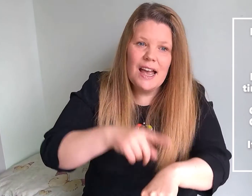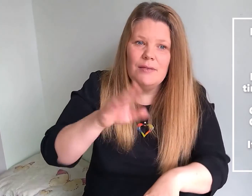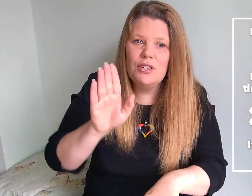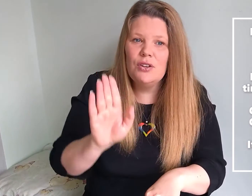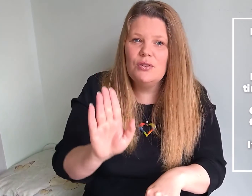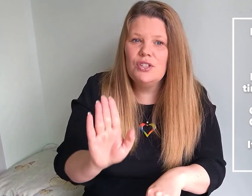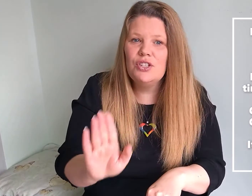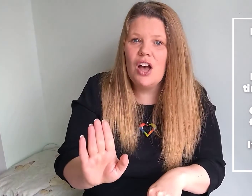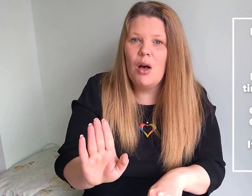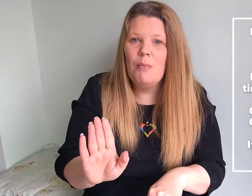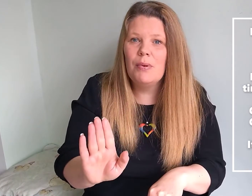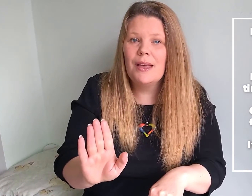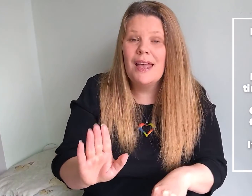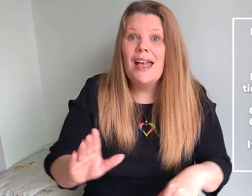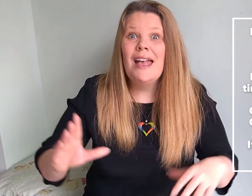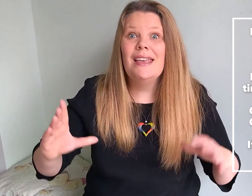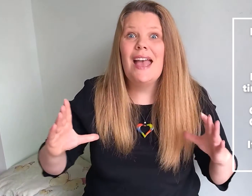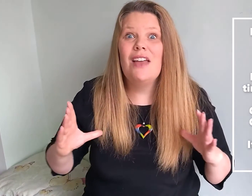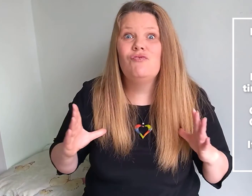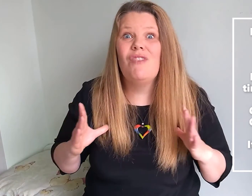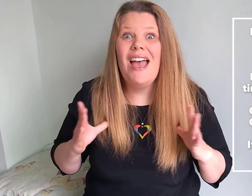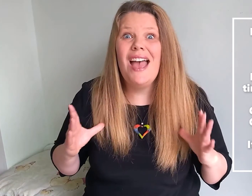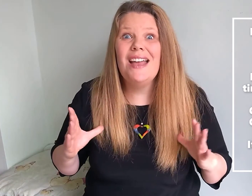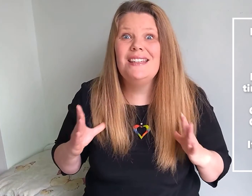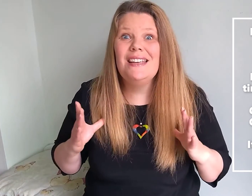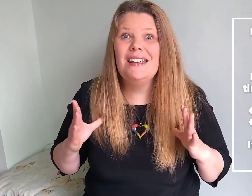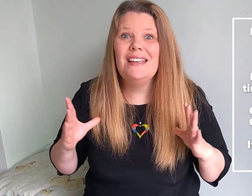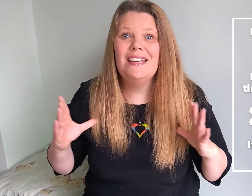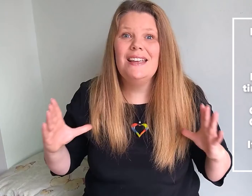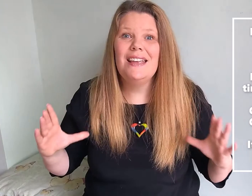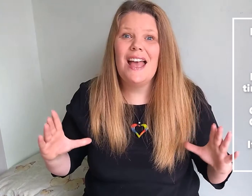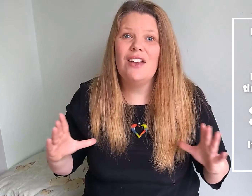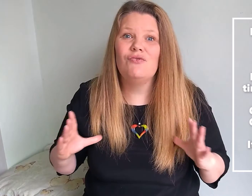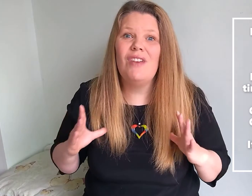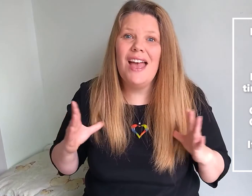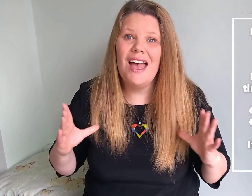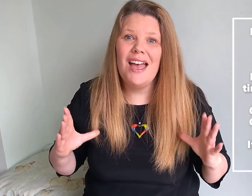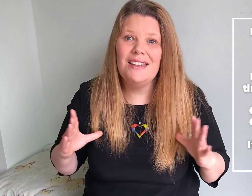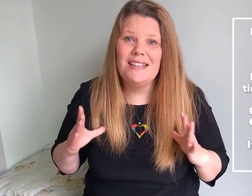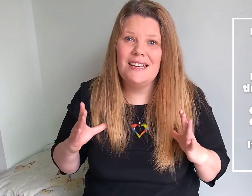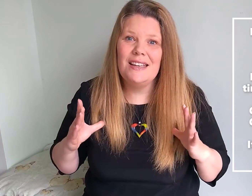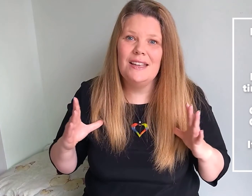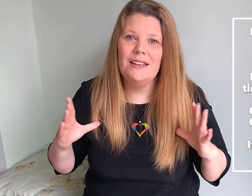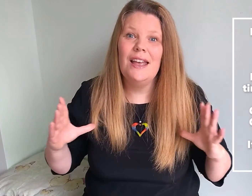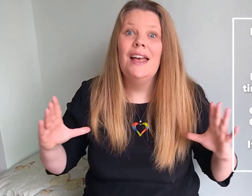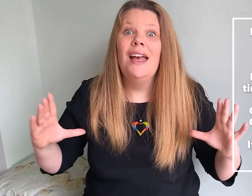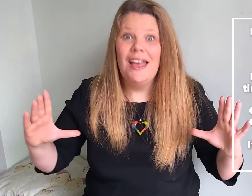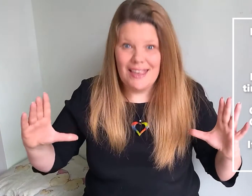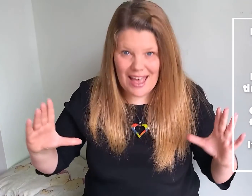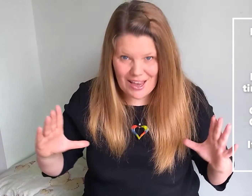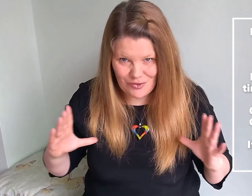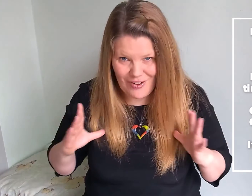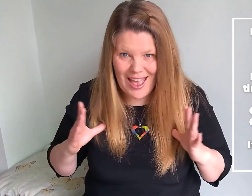time to stop. Get ready, get ready. Get